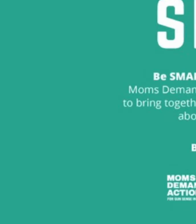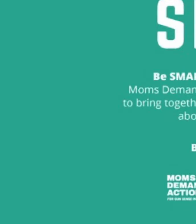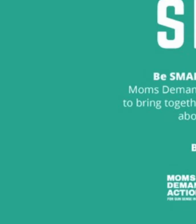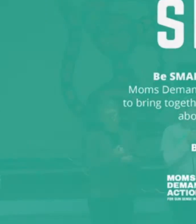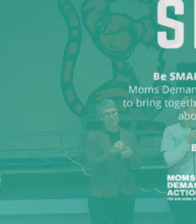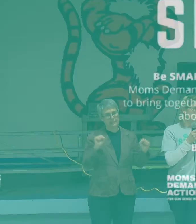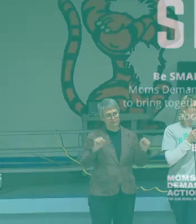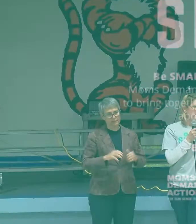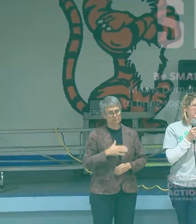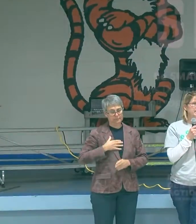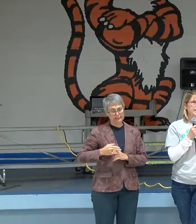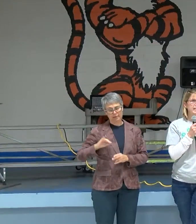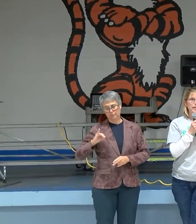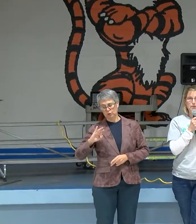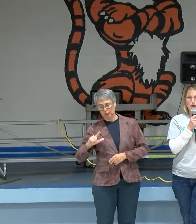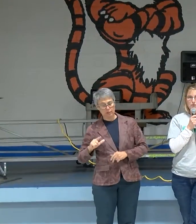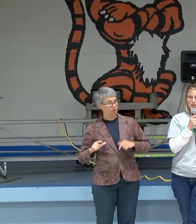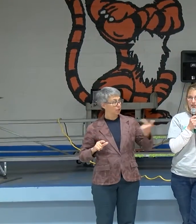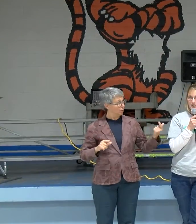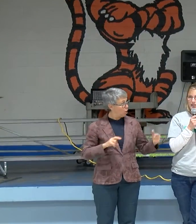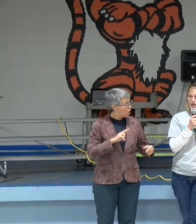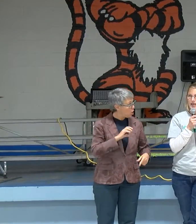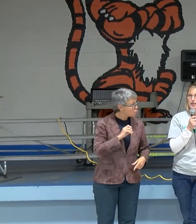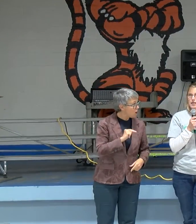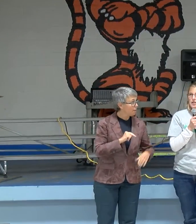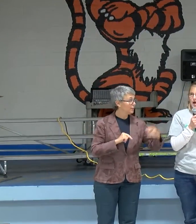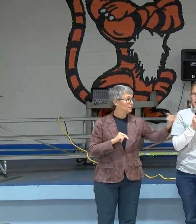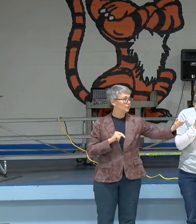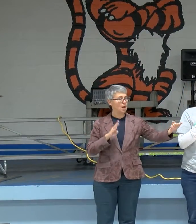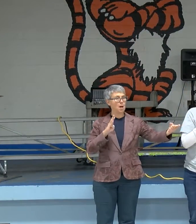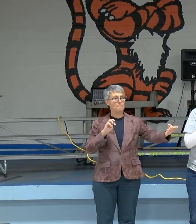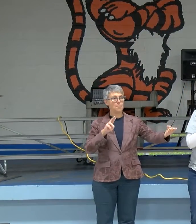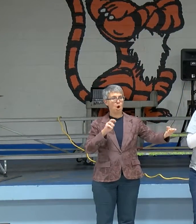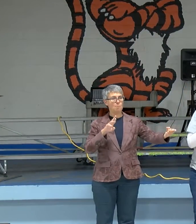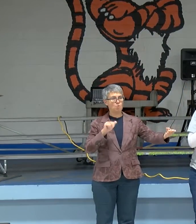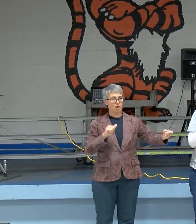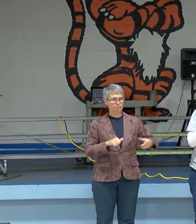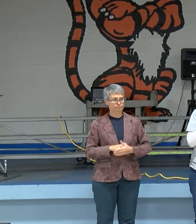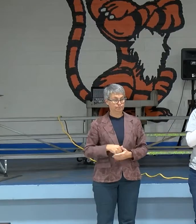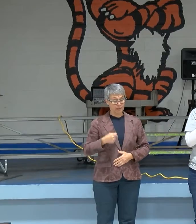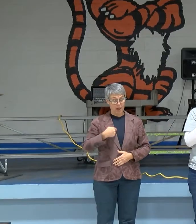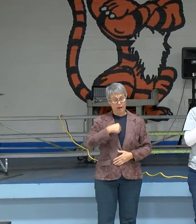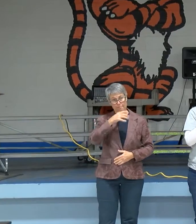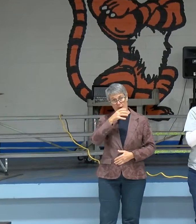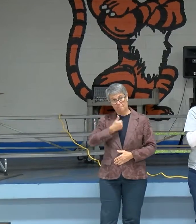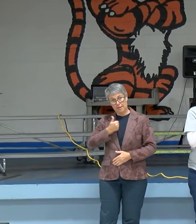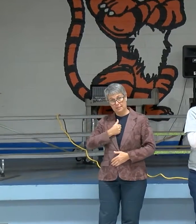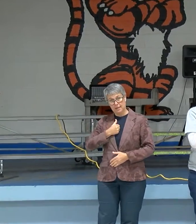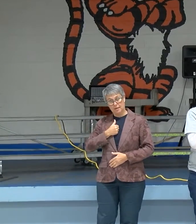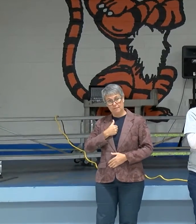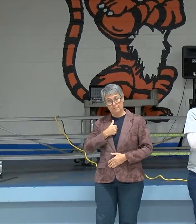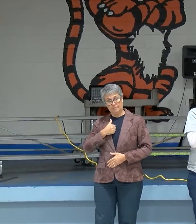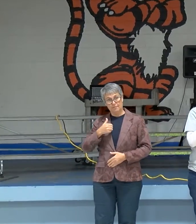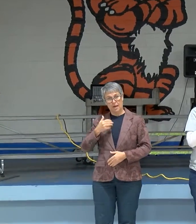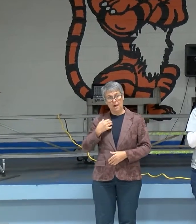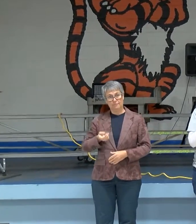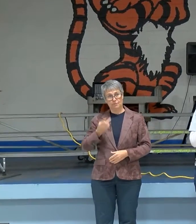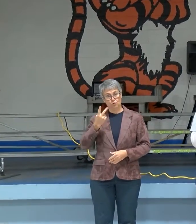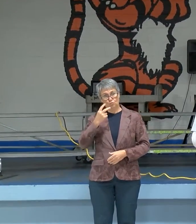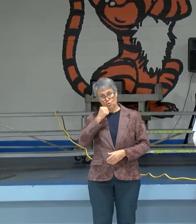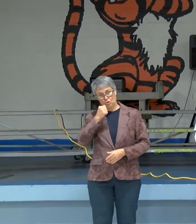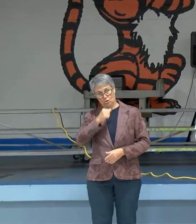Jill. We also have Robin, Cindy, and Barbara here today. I'm a mother of two girls, a nurse, and a Be Smart